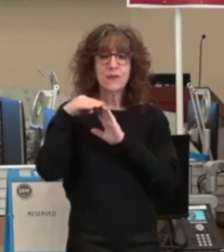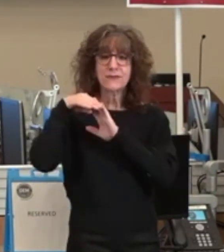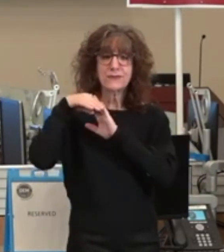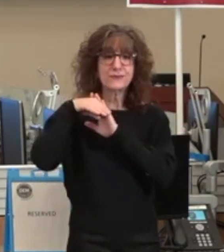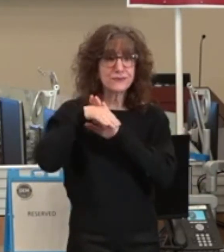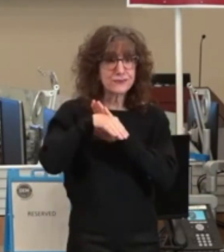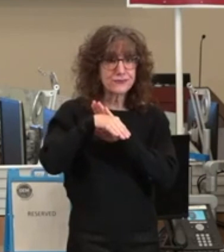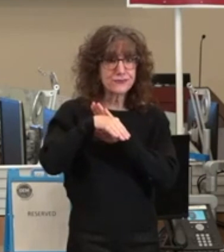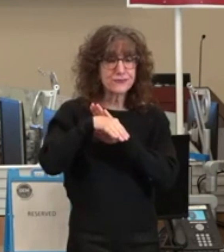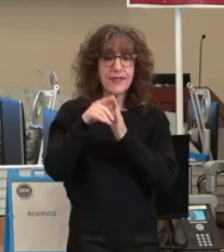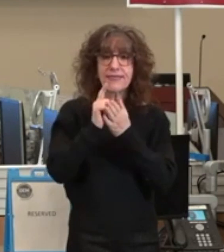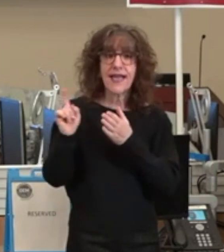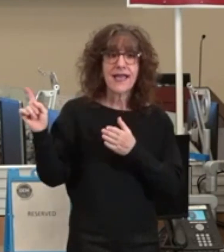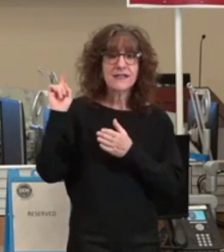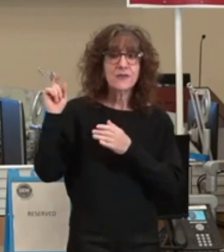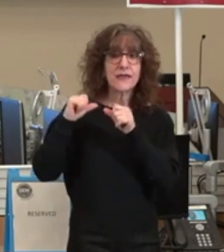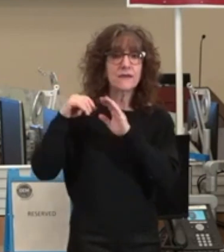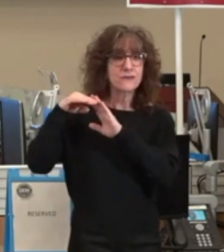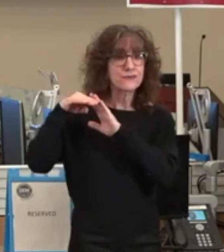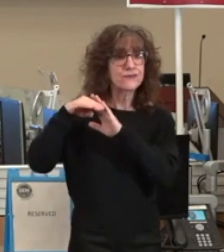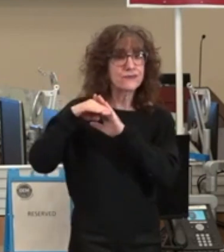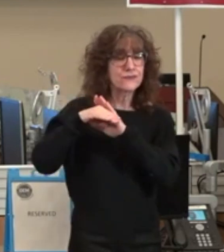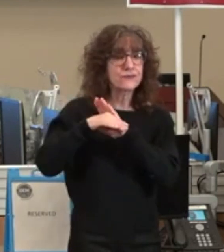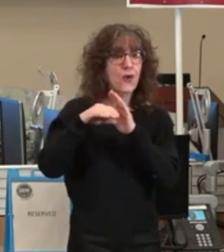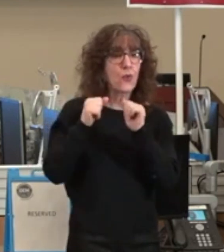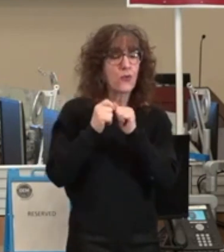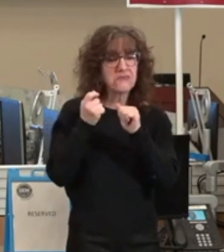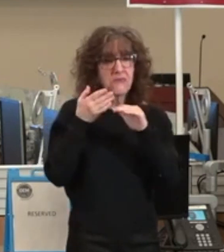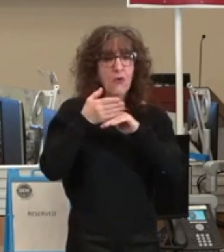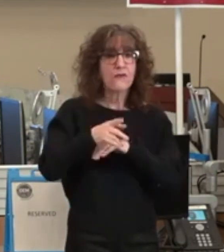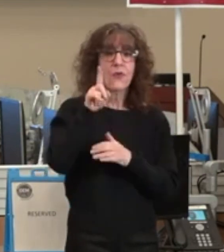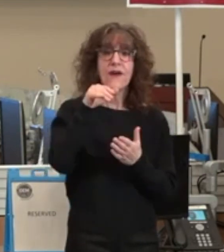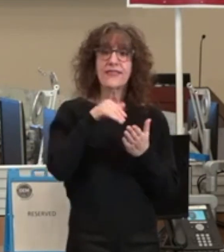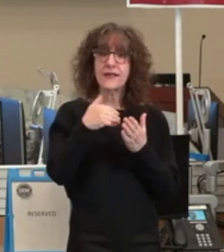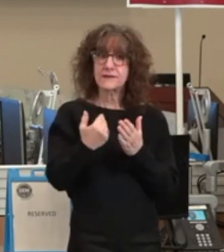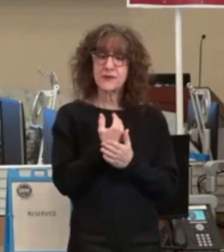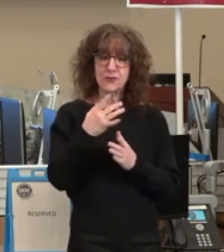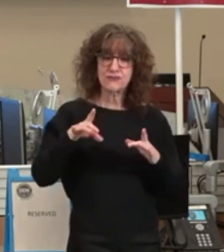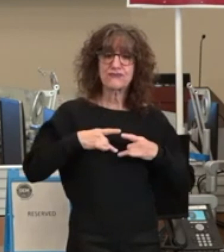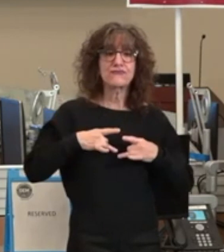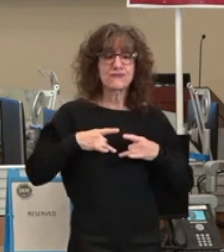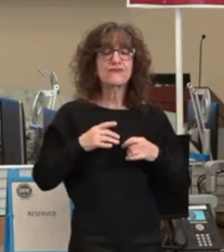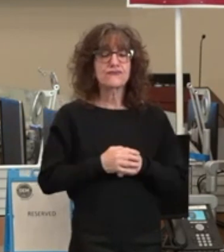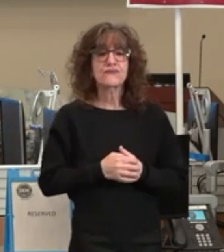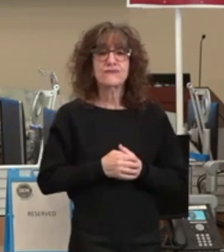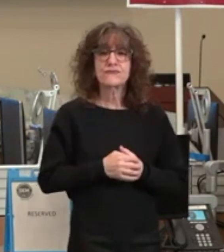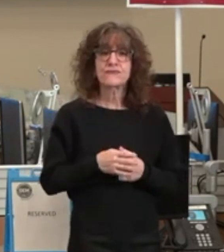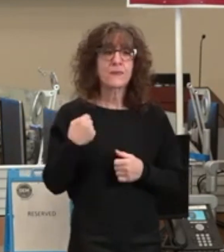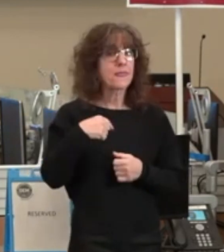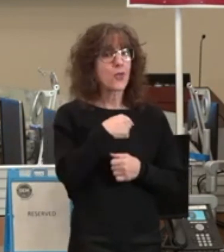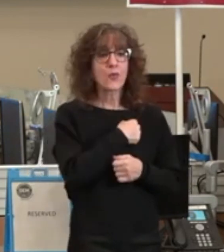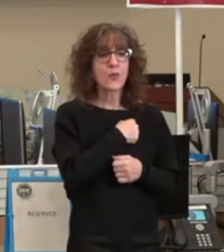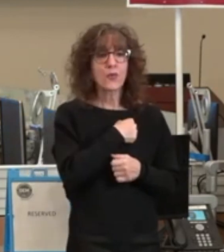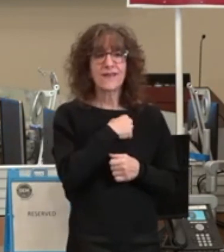down. Last week continued the trend with just over 1,000 new cases. We